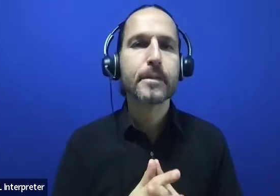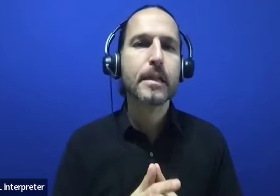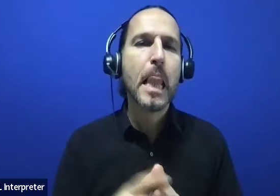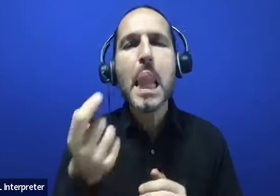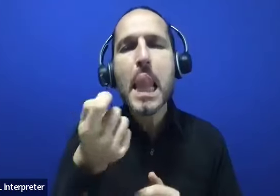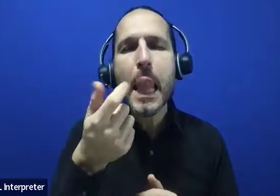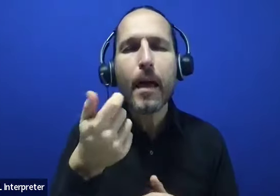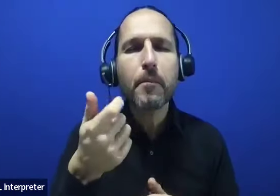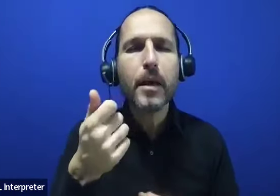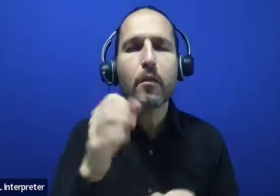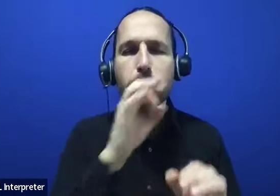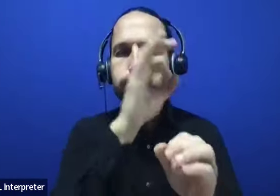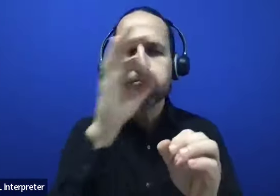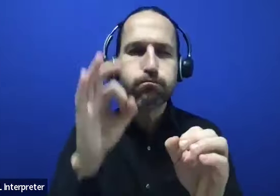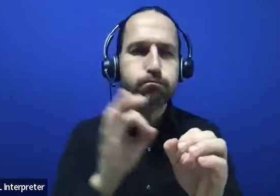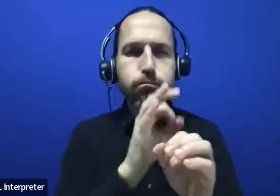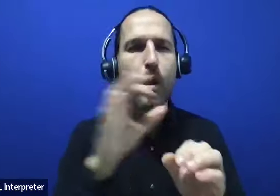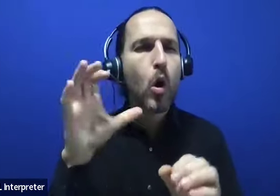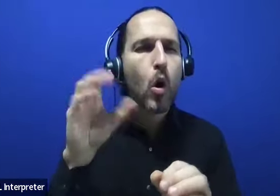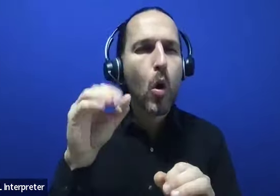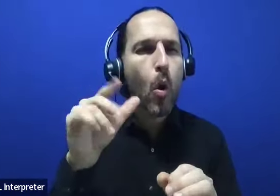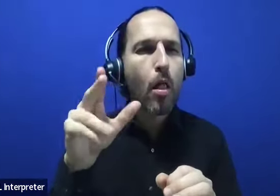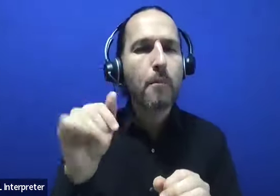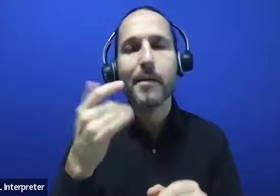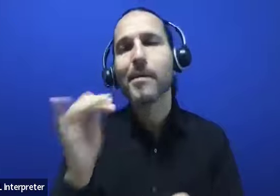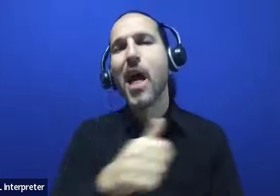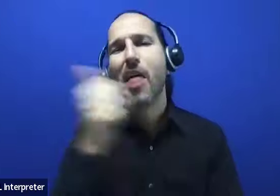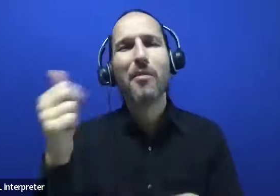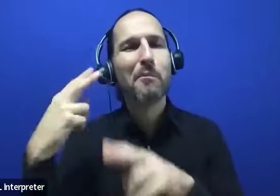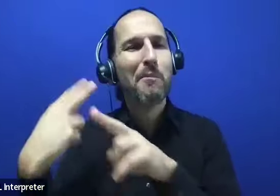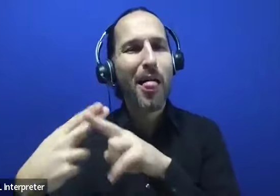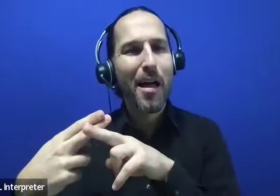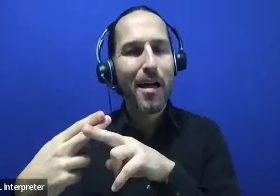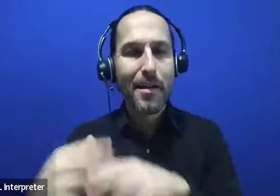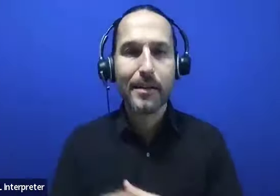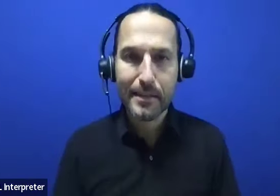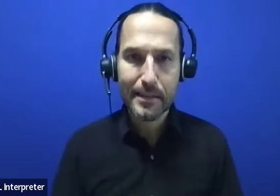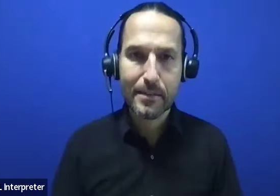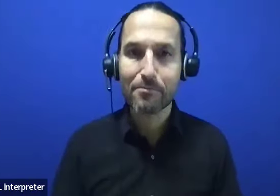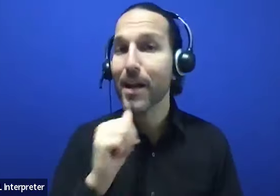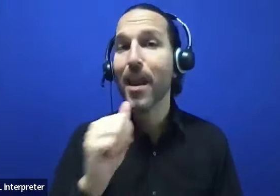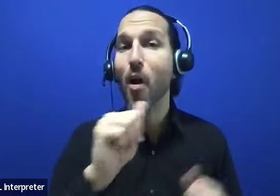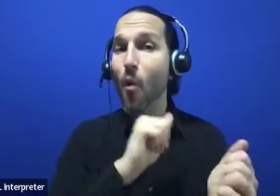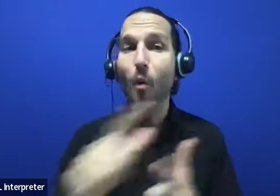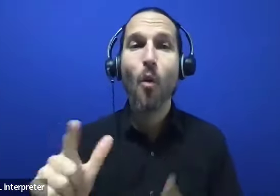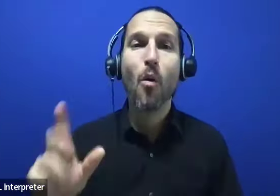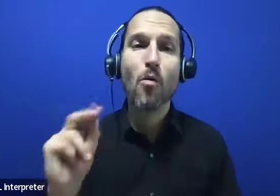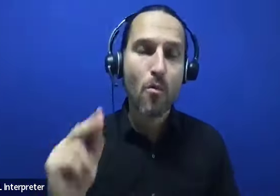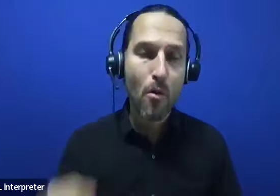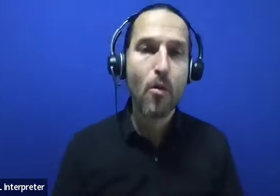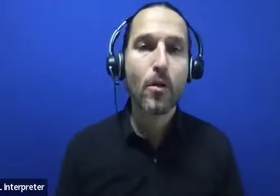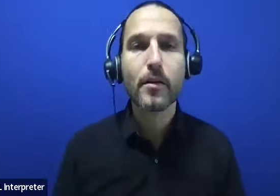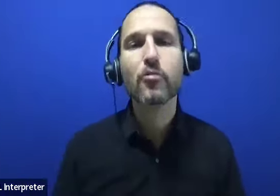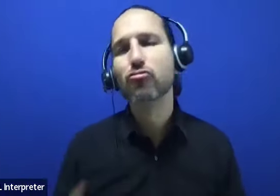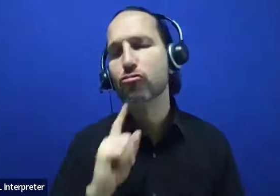coloboma, so it's probably not impacting vision very much. You might have a blockage someplace, but not everywhere. So